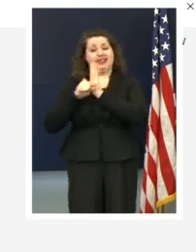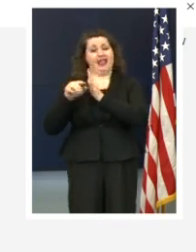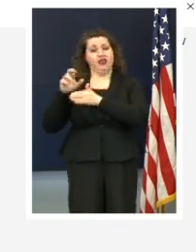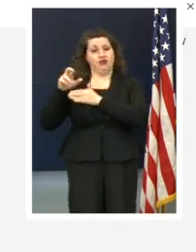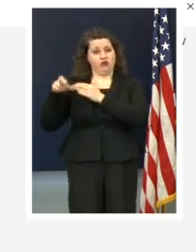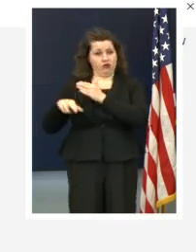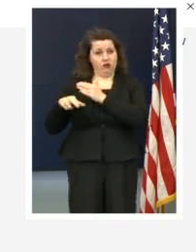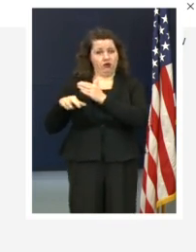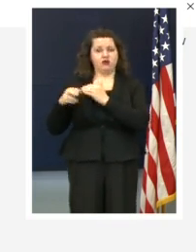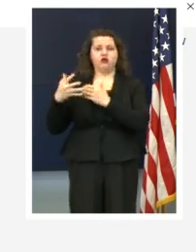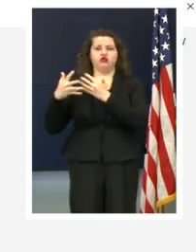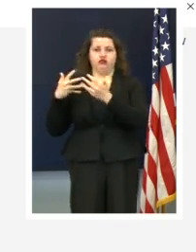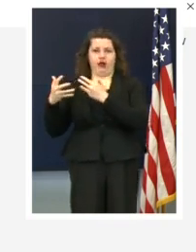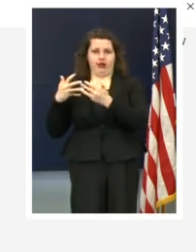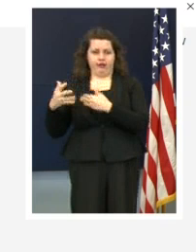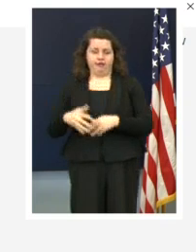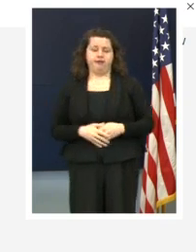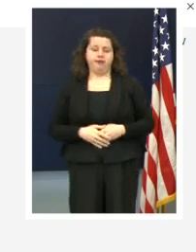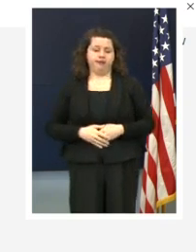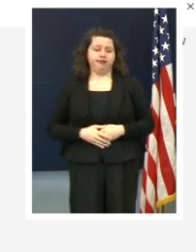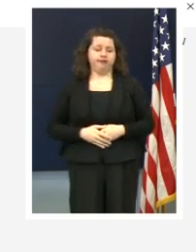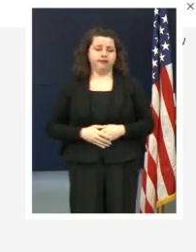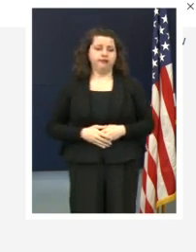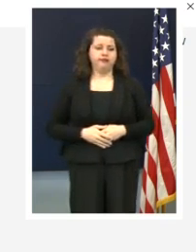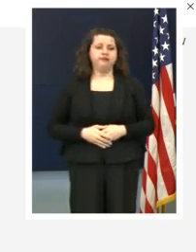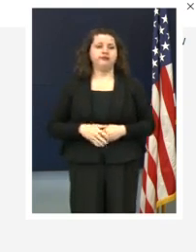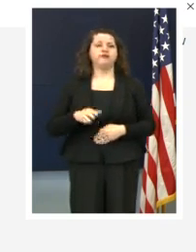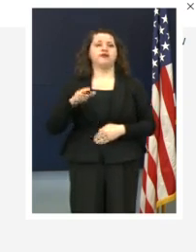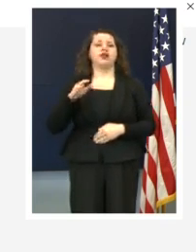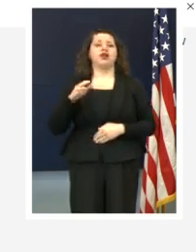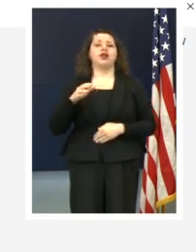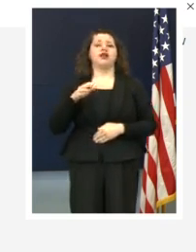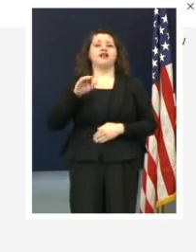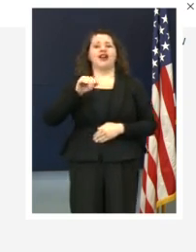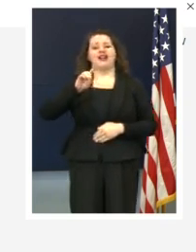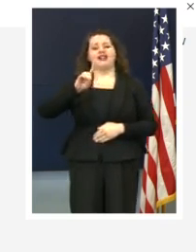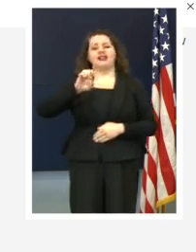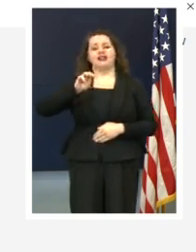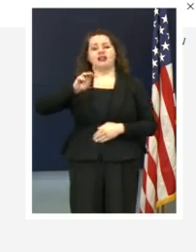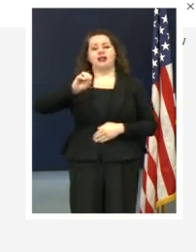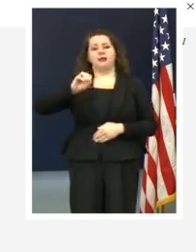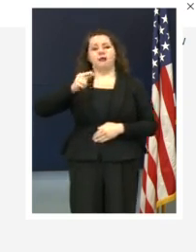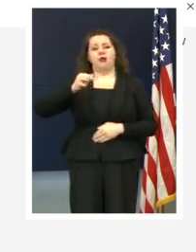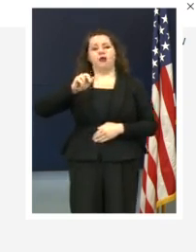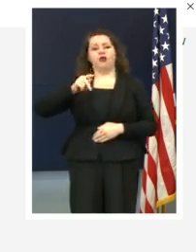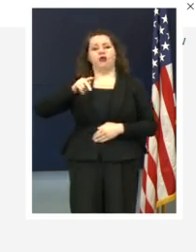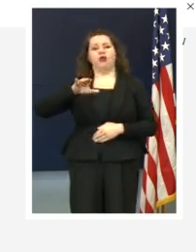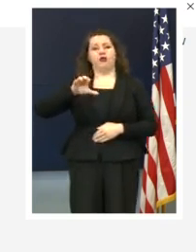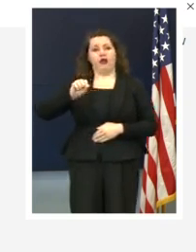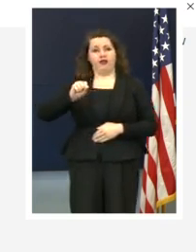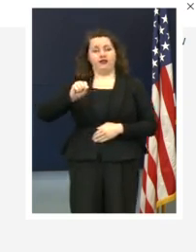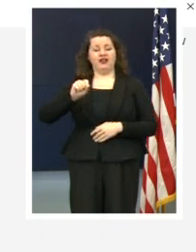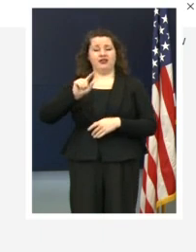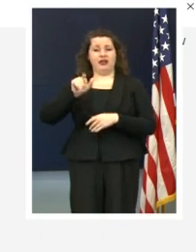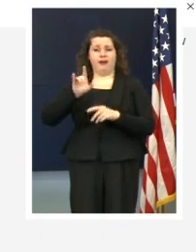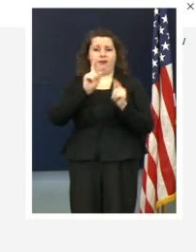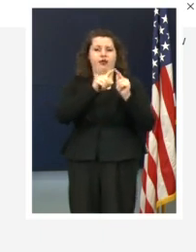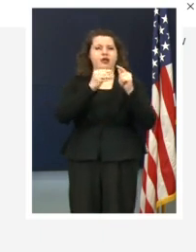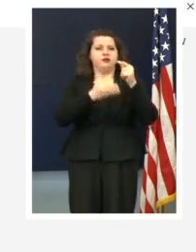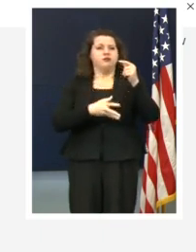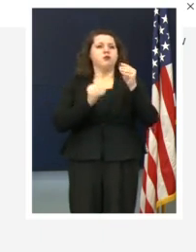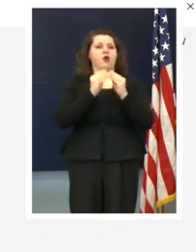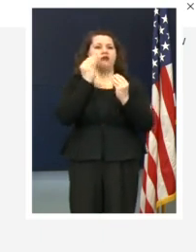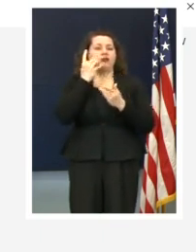test results in gray. The Demographics tab provides additional information about the Iowans who have